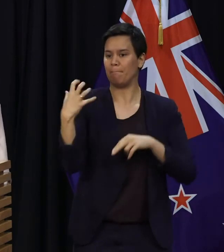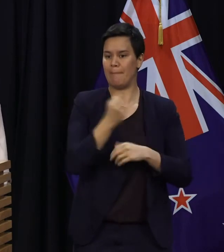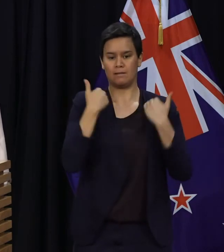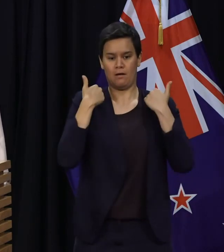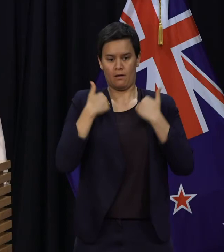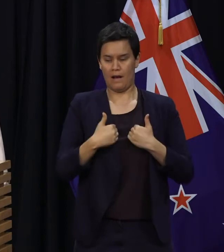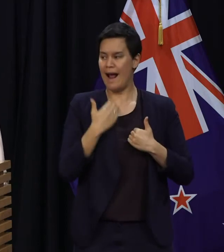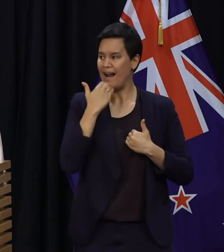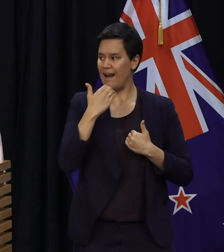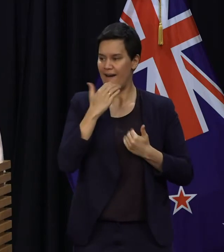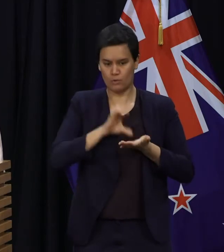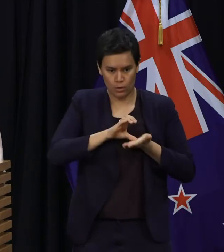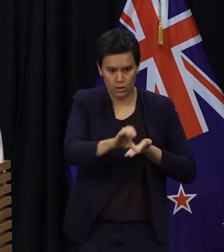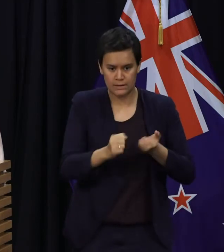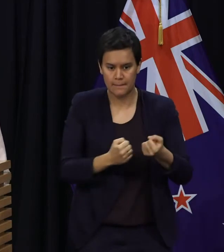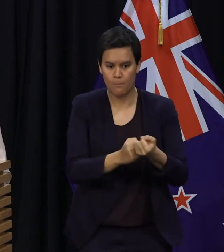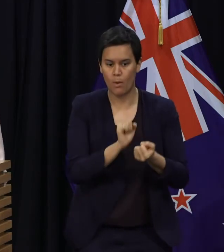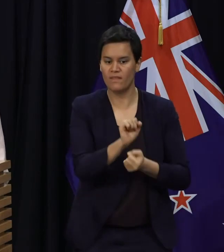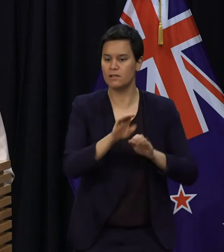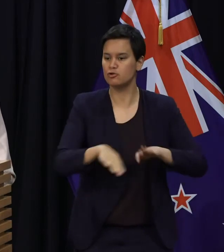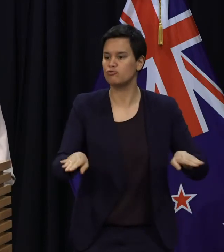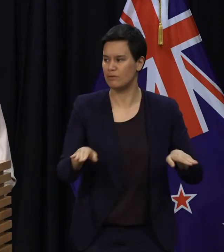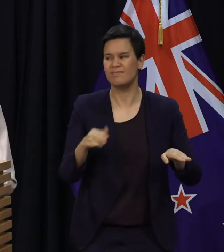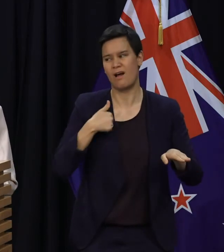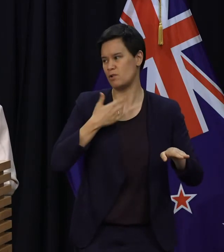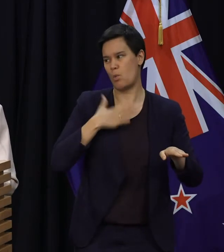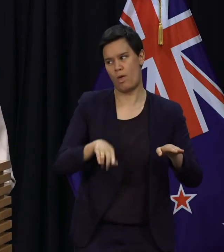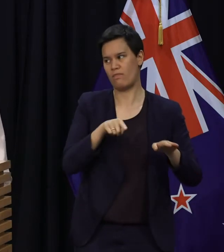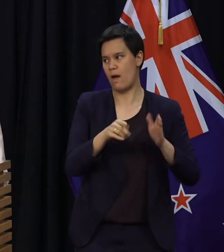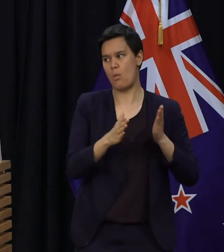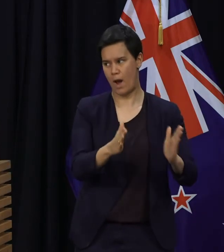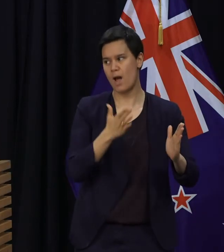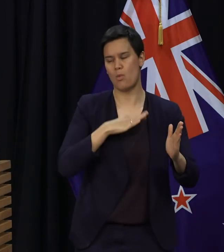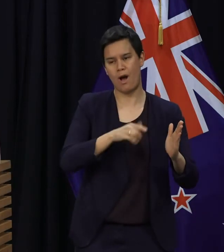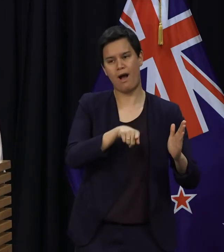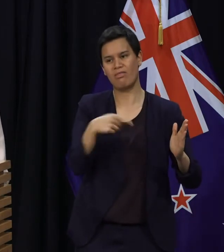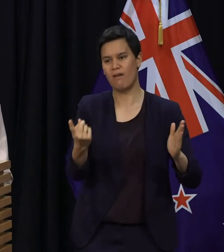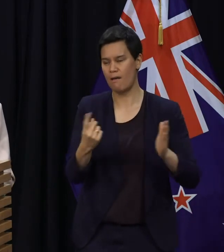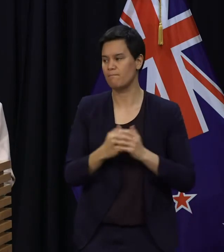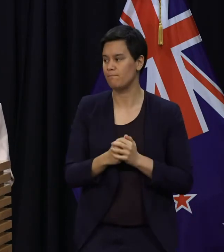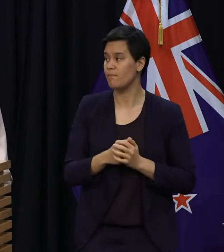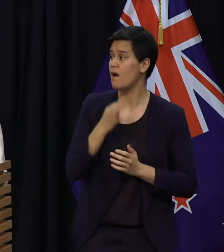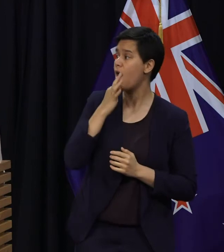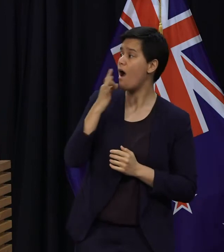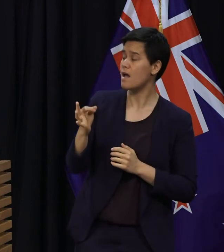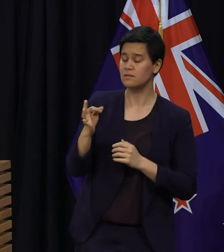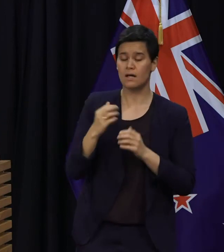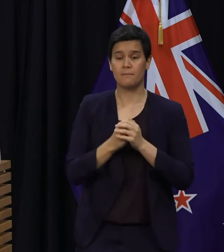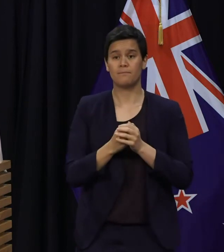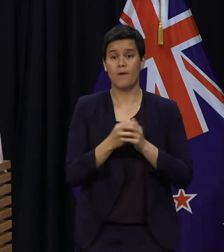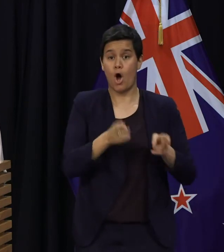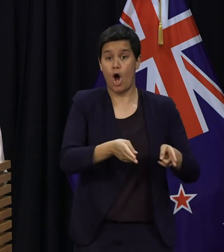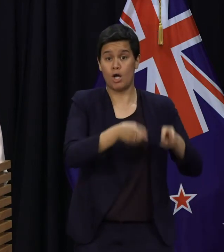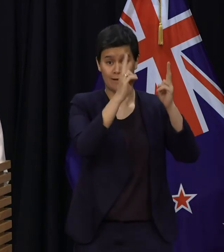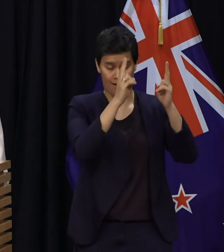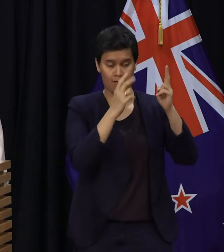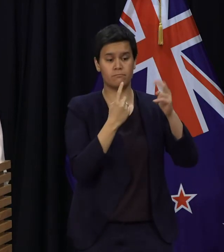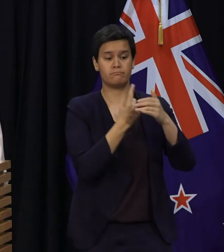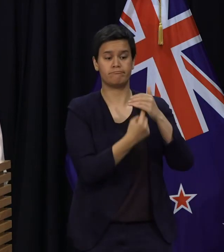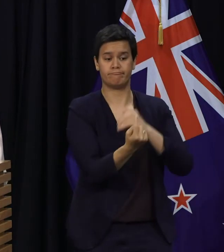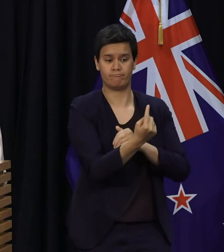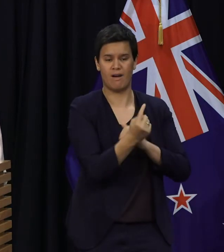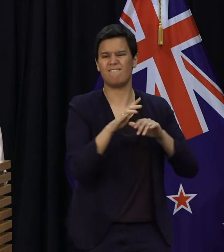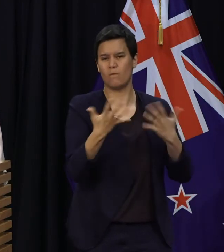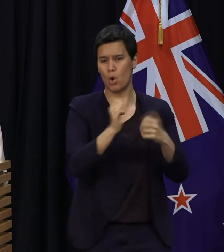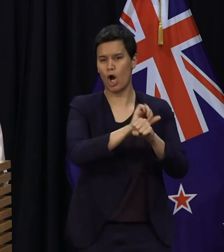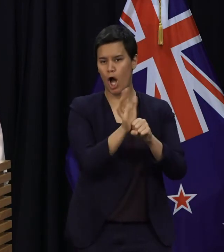that is the reality. I'm looking for ways to overcome that. On the managed isolation voucher system, there's people who book flights months before